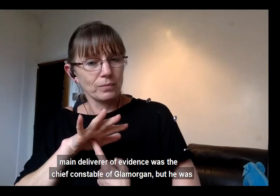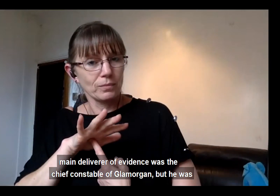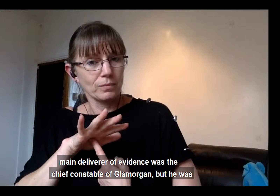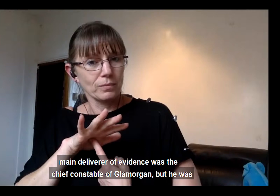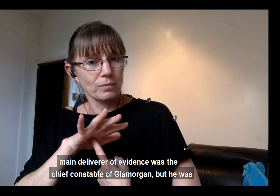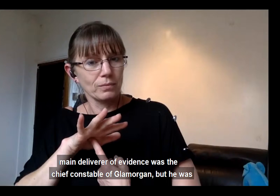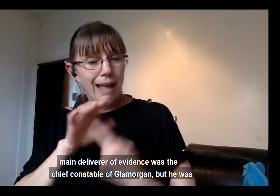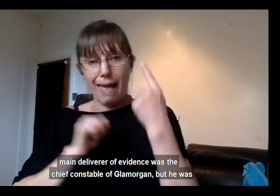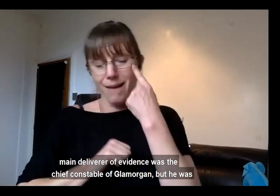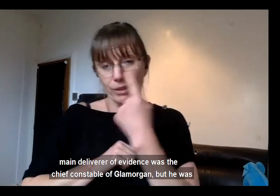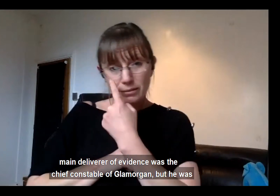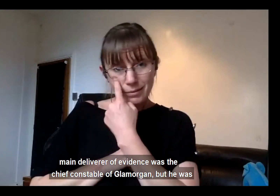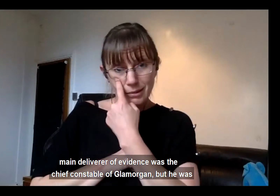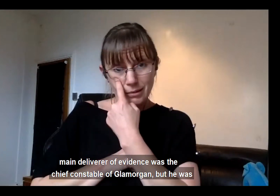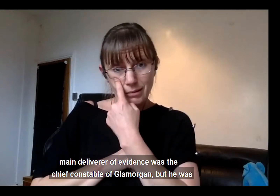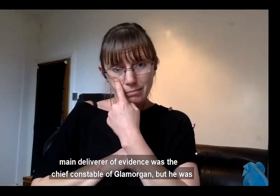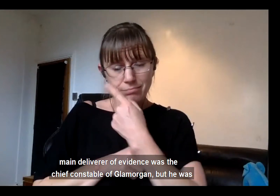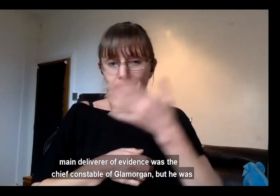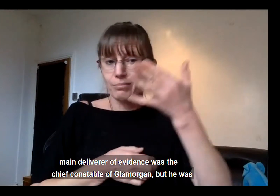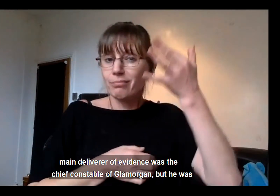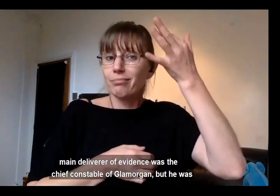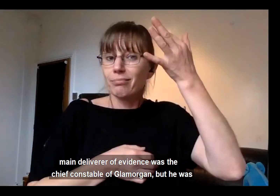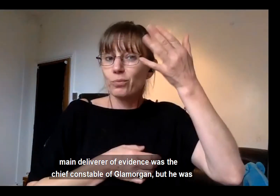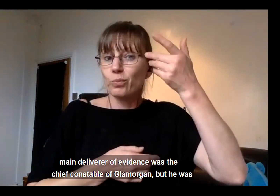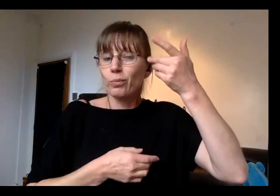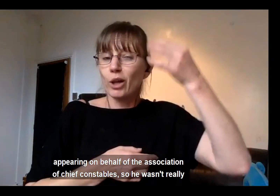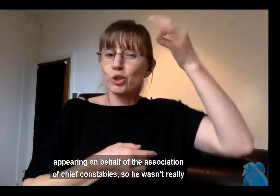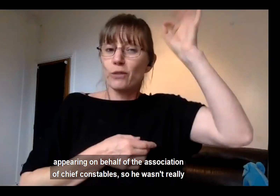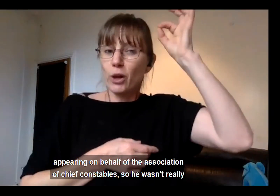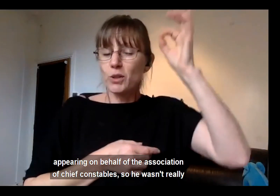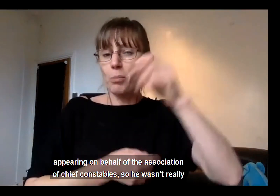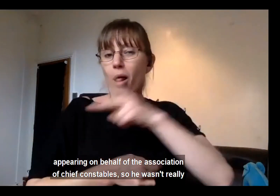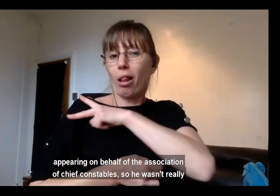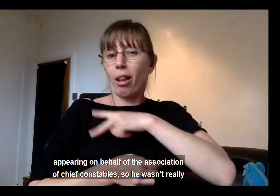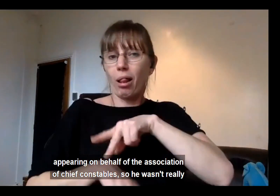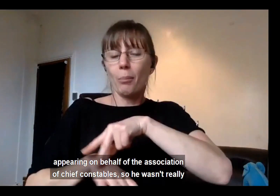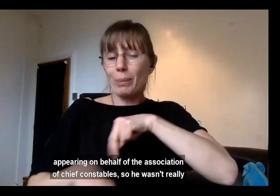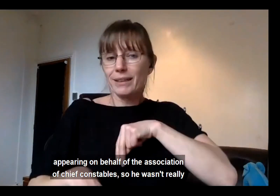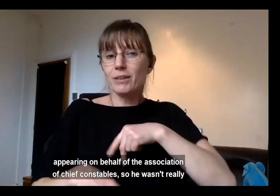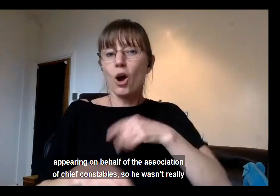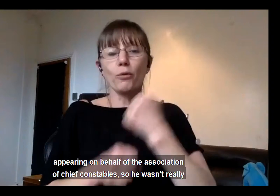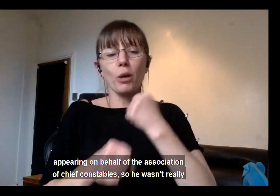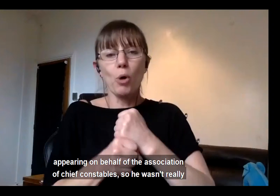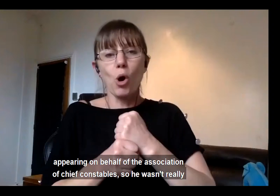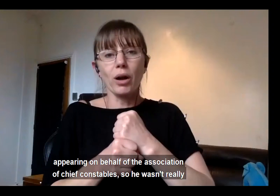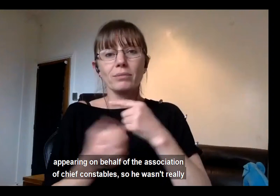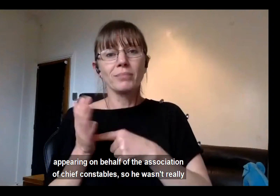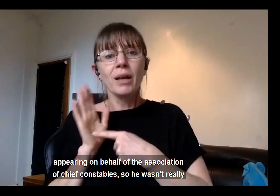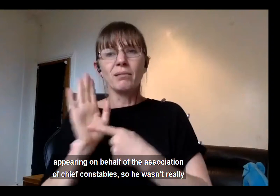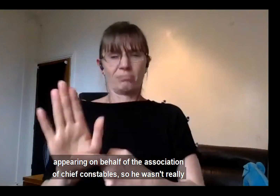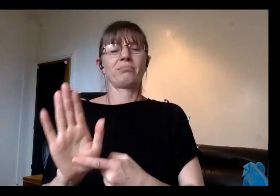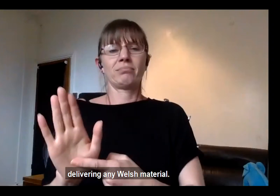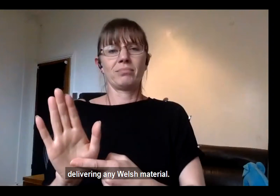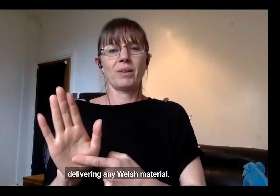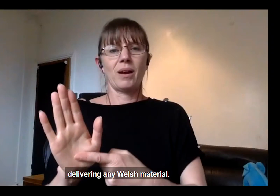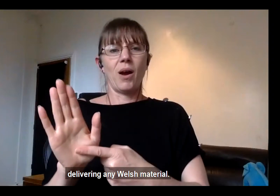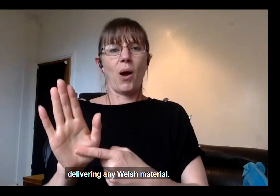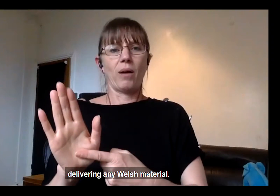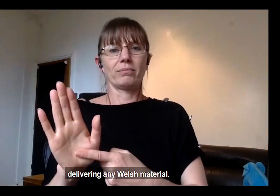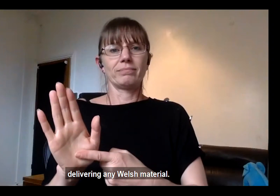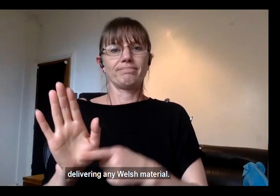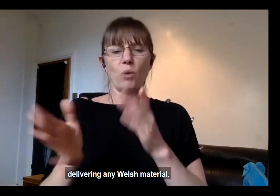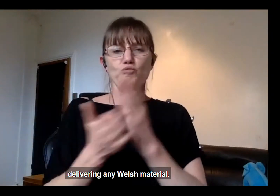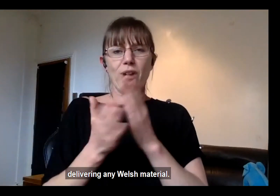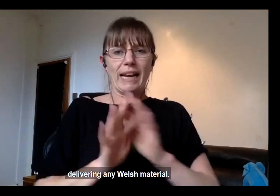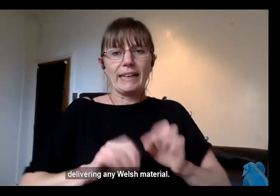deliverer of evidence was the Chief Constable of Glamorgan, but he was appearing on behalf of the Association of Chief Constables, so he wasn't really delivering